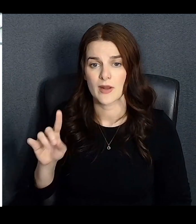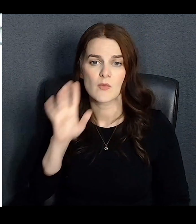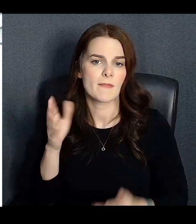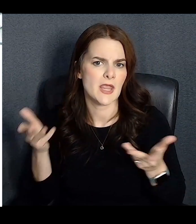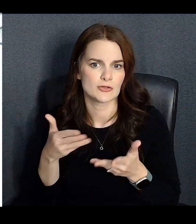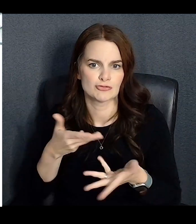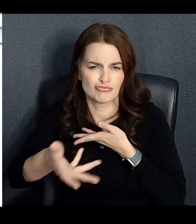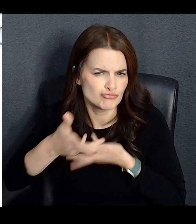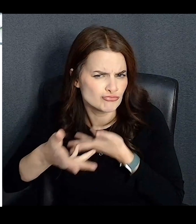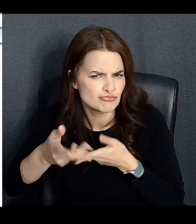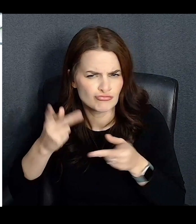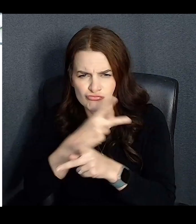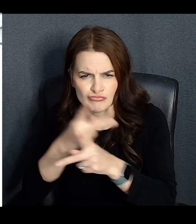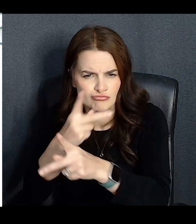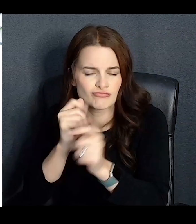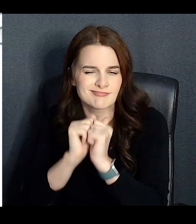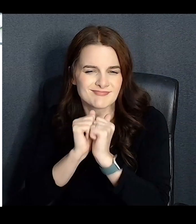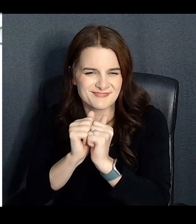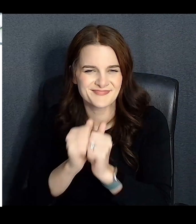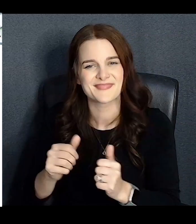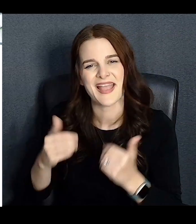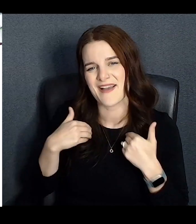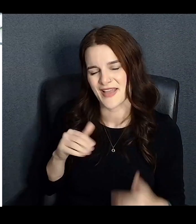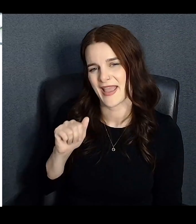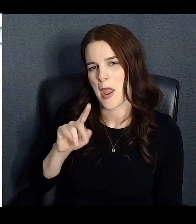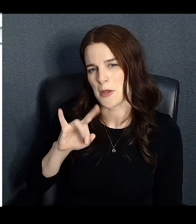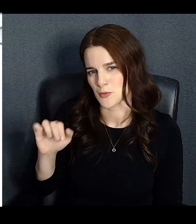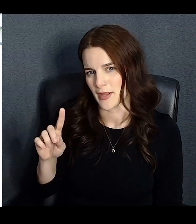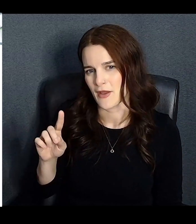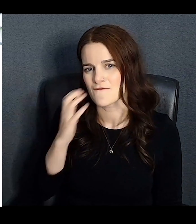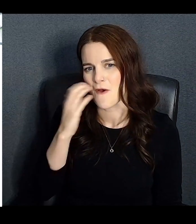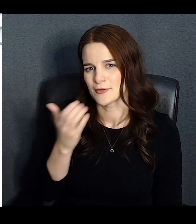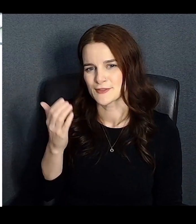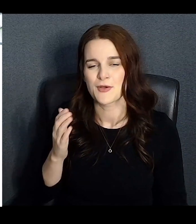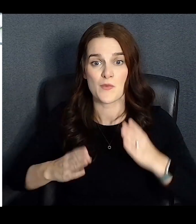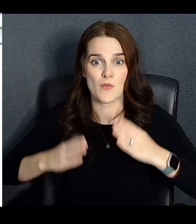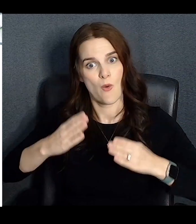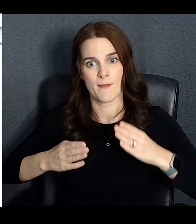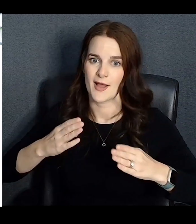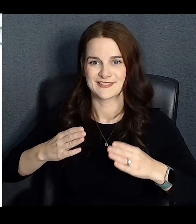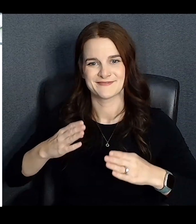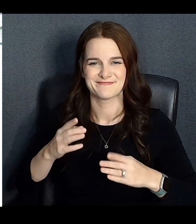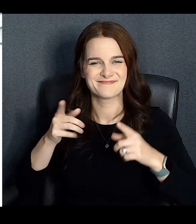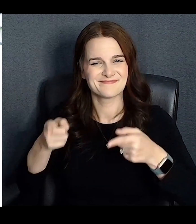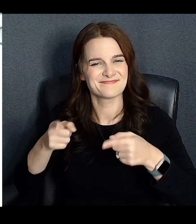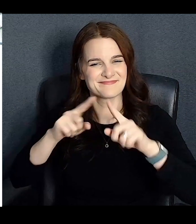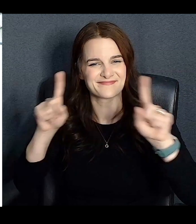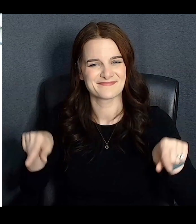for Androids, we're here to work with you and figure that out. And there's a bunch of Android phones and little Android robots on the screen.